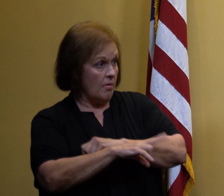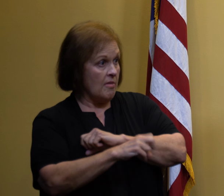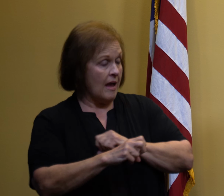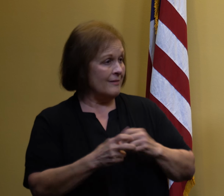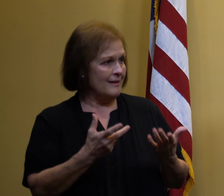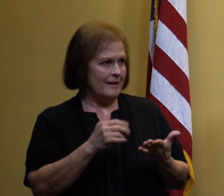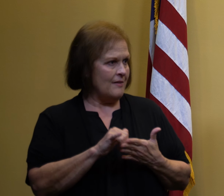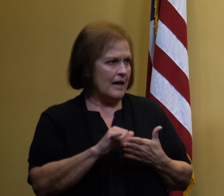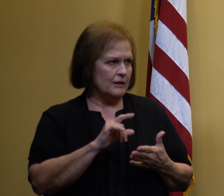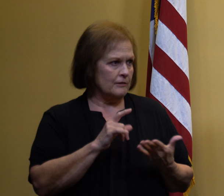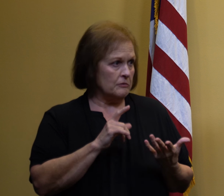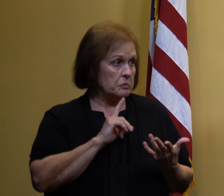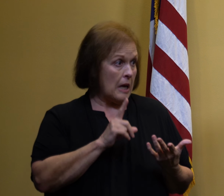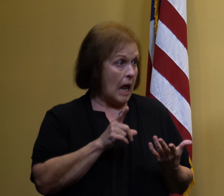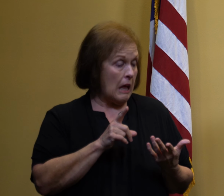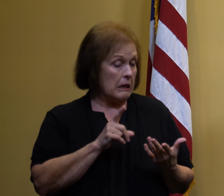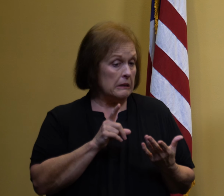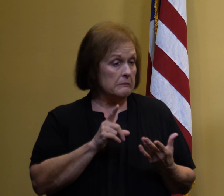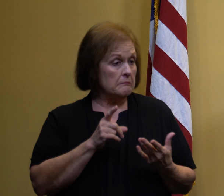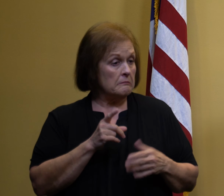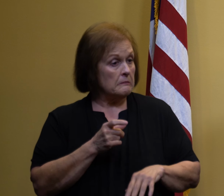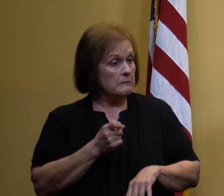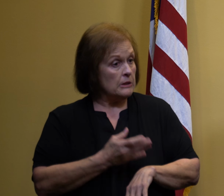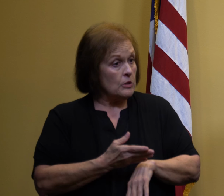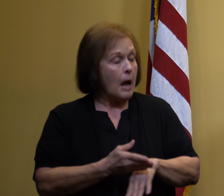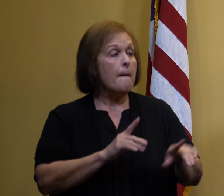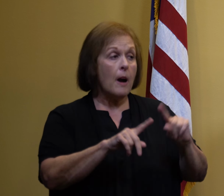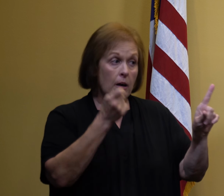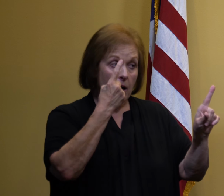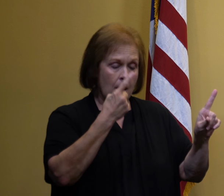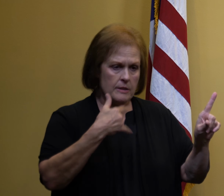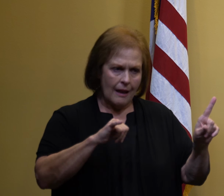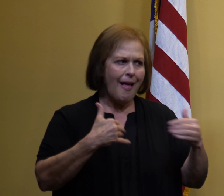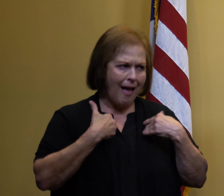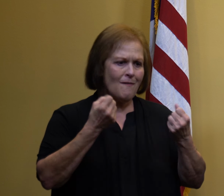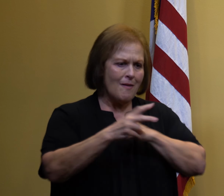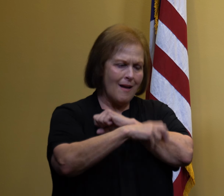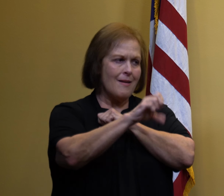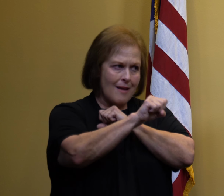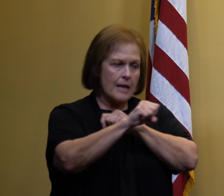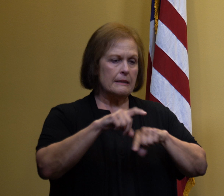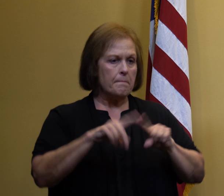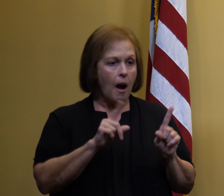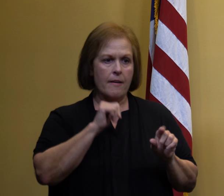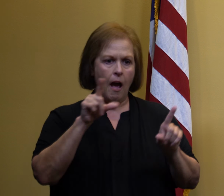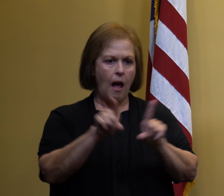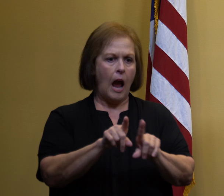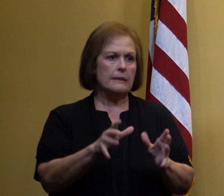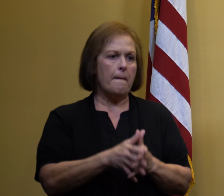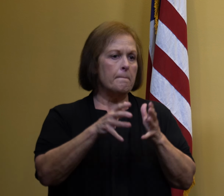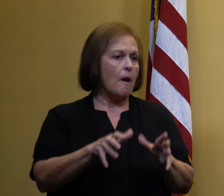a historical decline relative to both. But again, it doesn't mean that we're not seeing them, but it does mean it's not at the rate nor